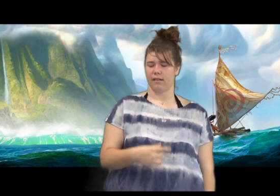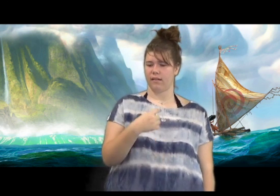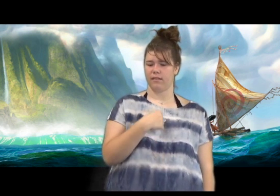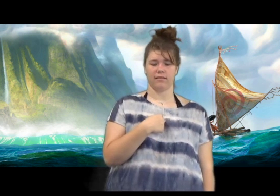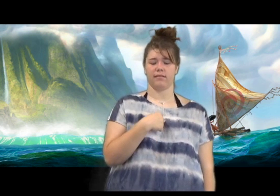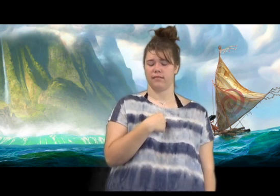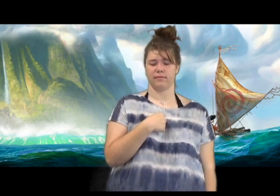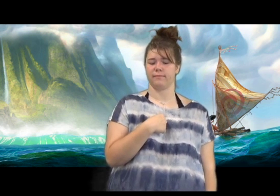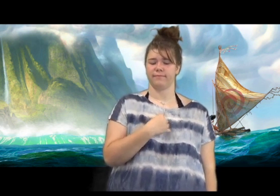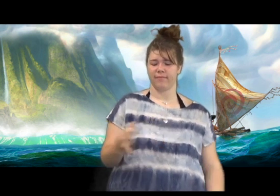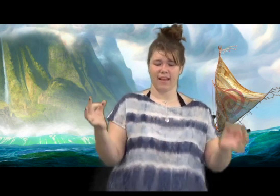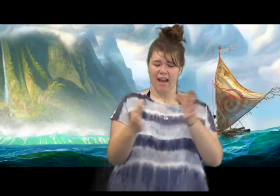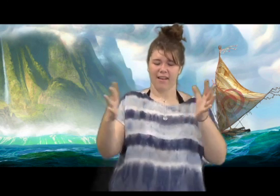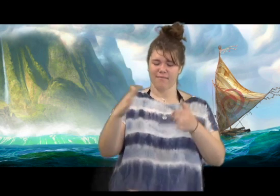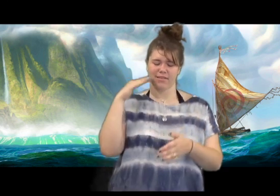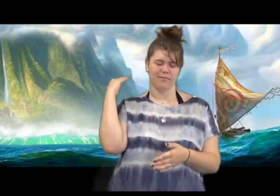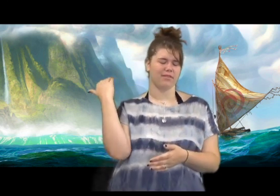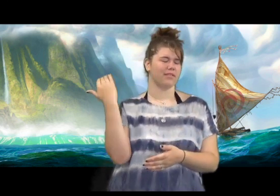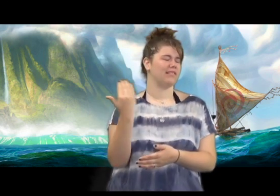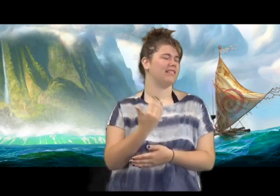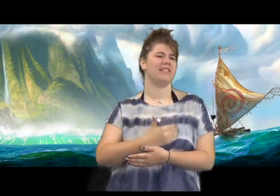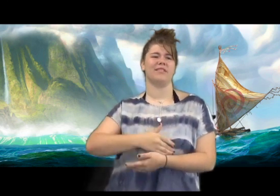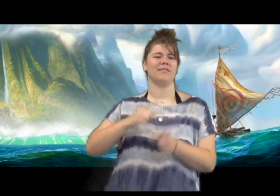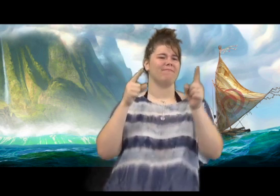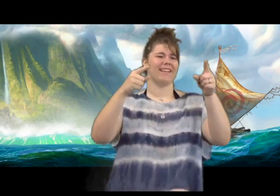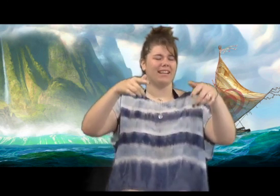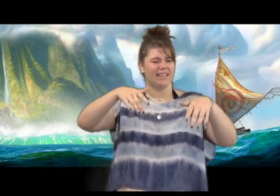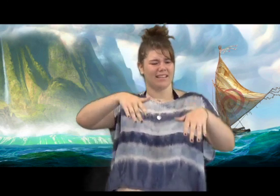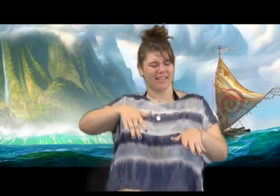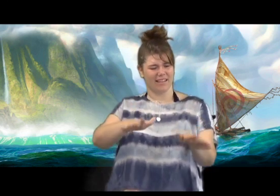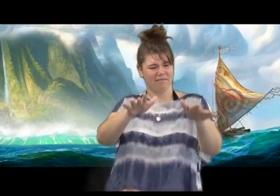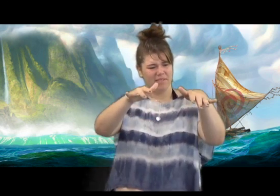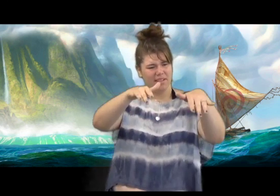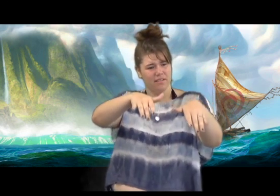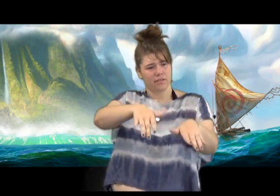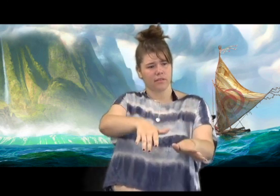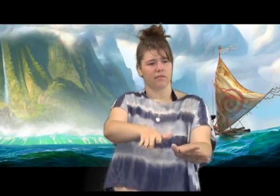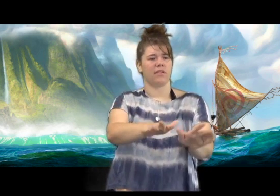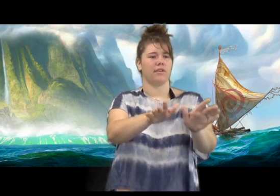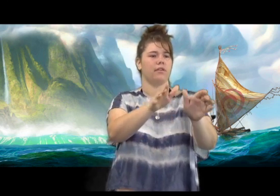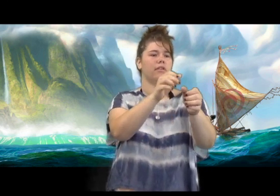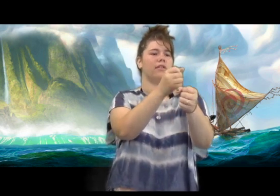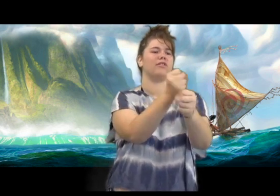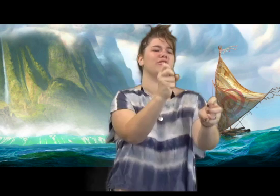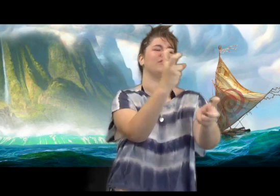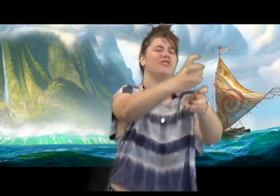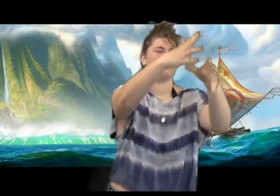I wish I could be the perfect daughter, but I come back to the water no matter